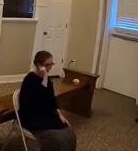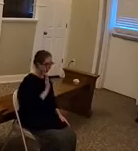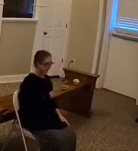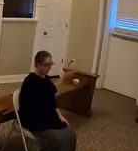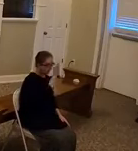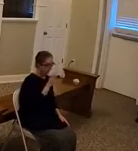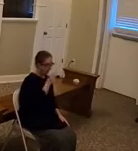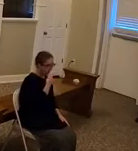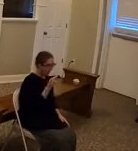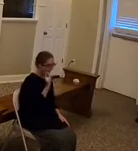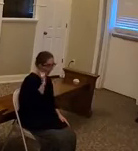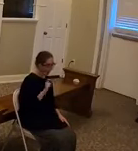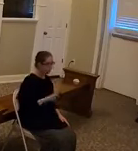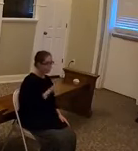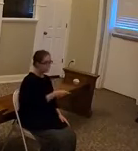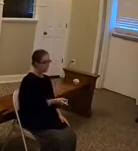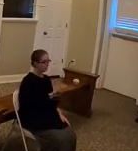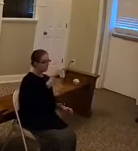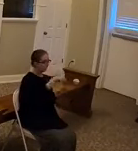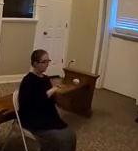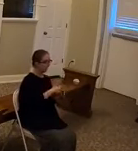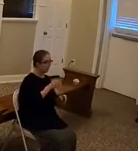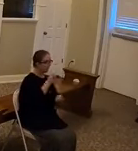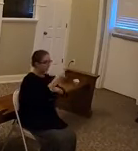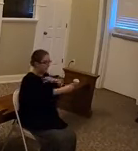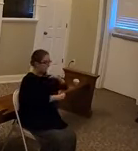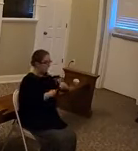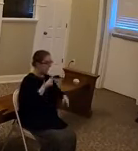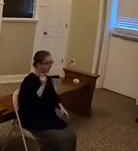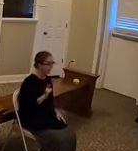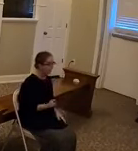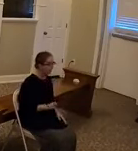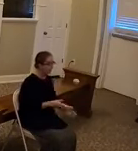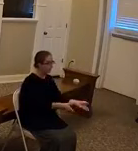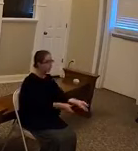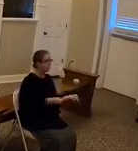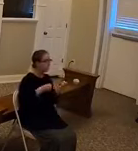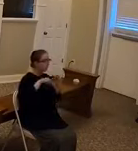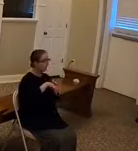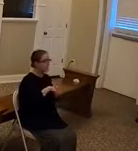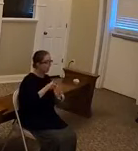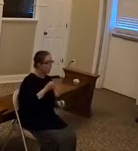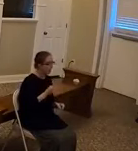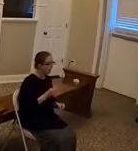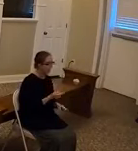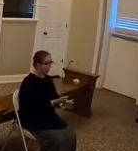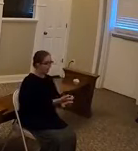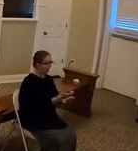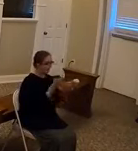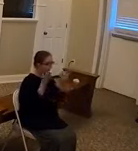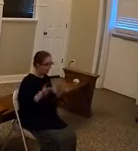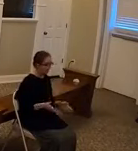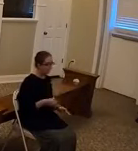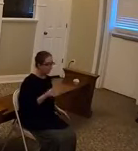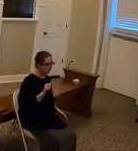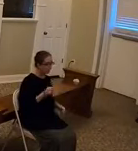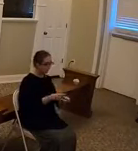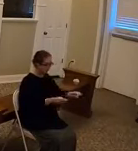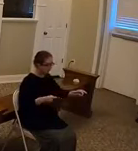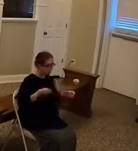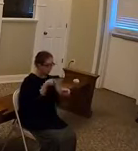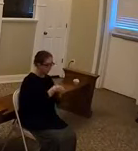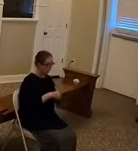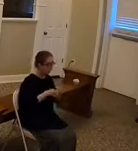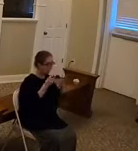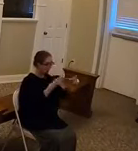God said, I need you to come out from that world. I need to pull you out of that beggarly element you were in